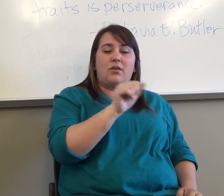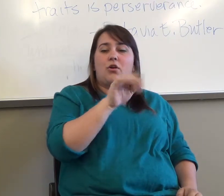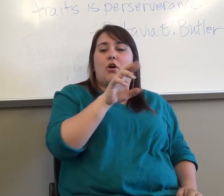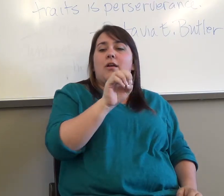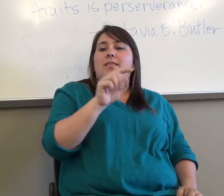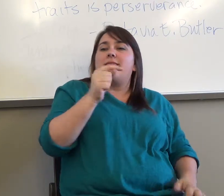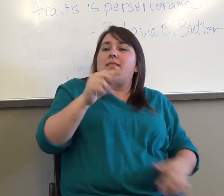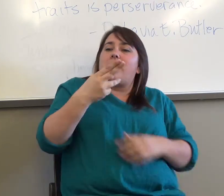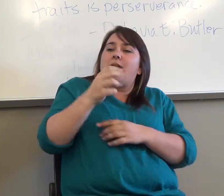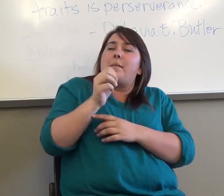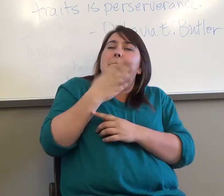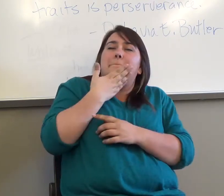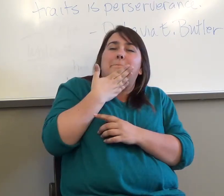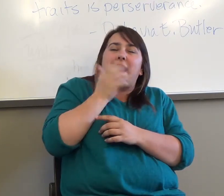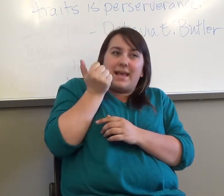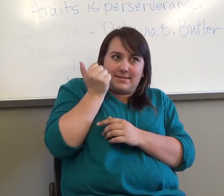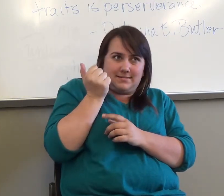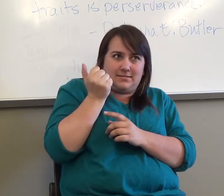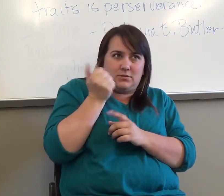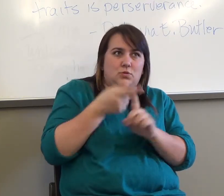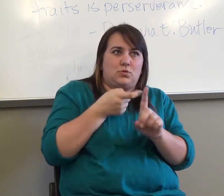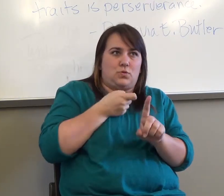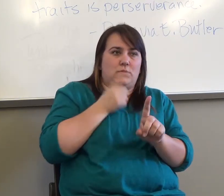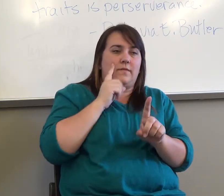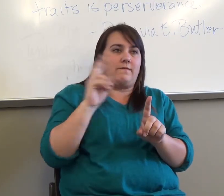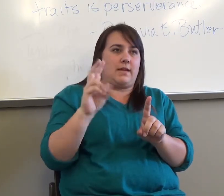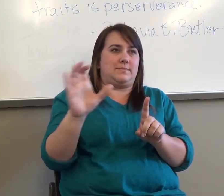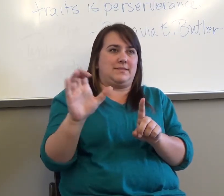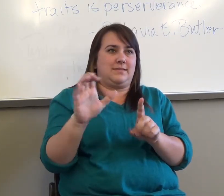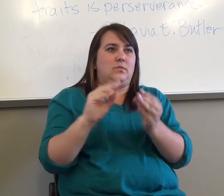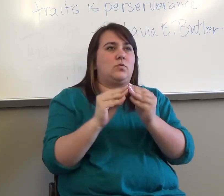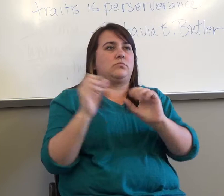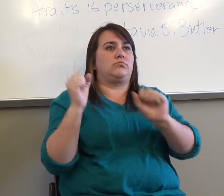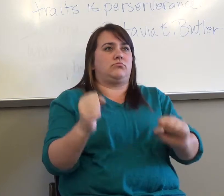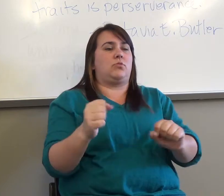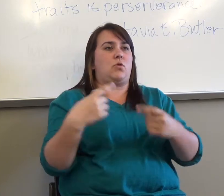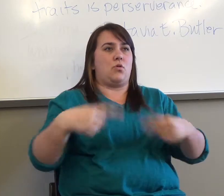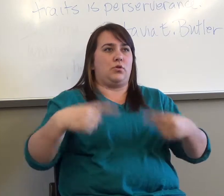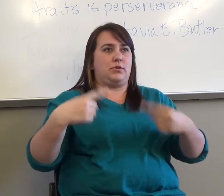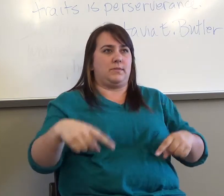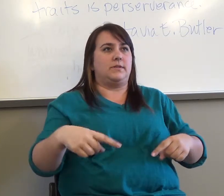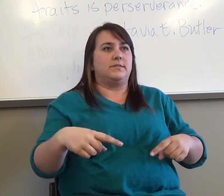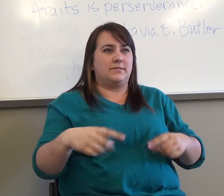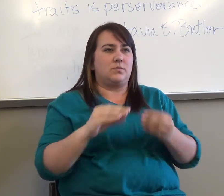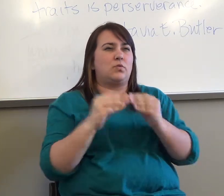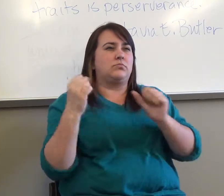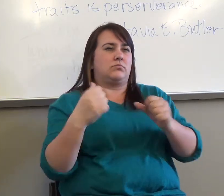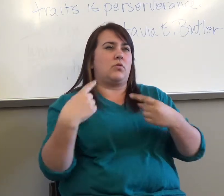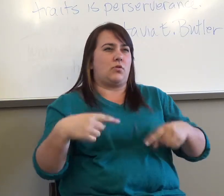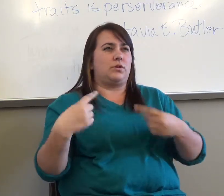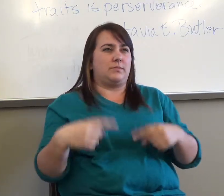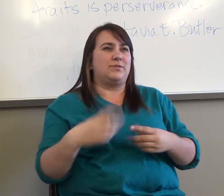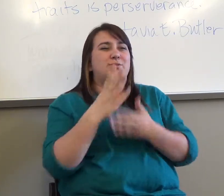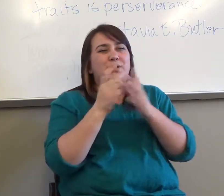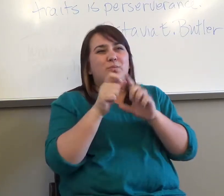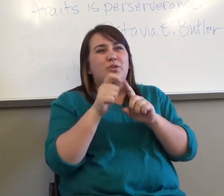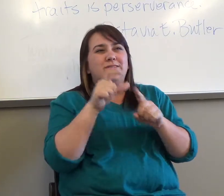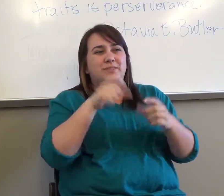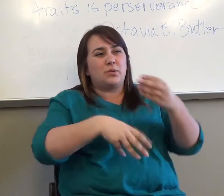source. Okay, so that's what this is talking about. You've got to have some words in there that give